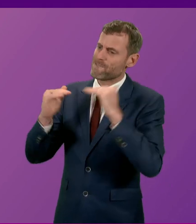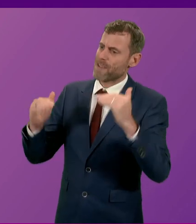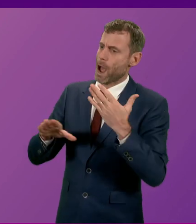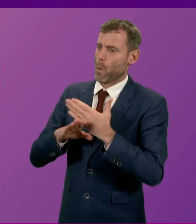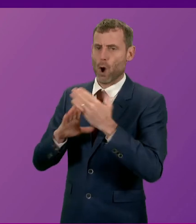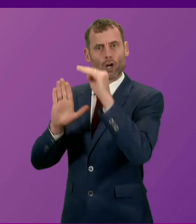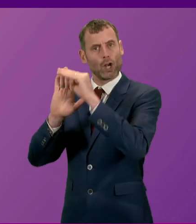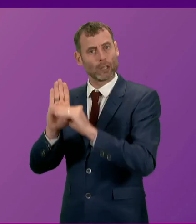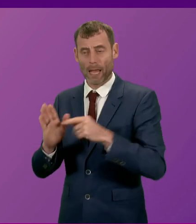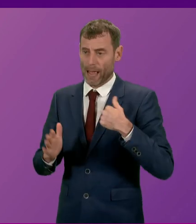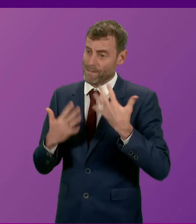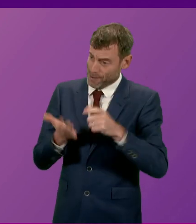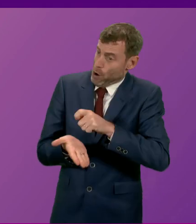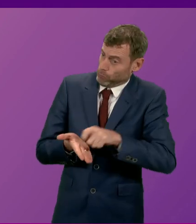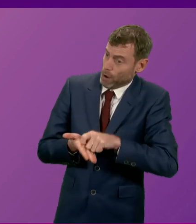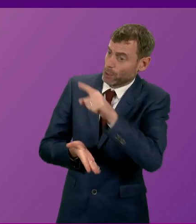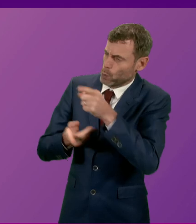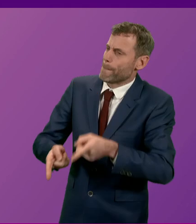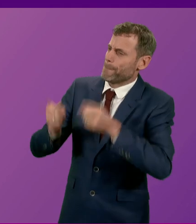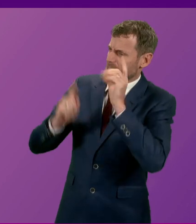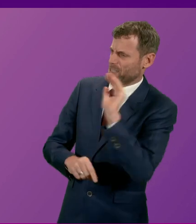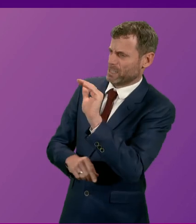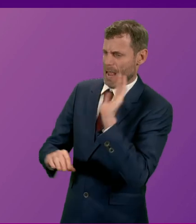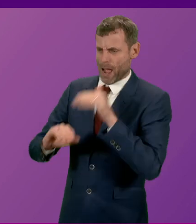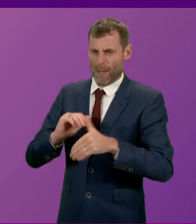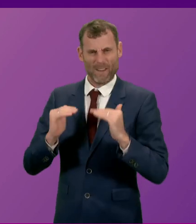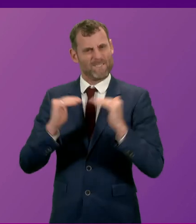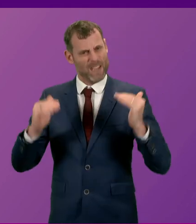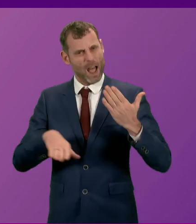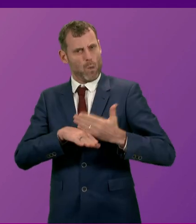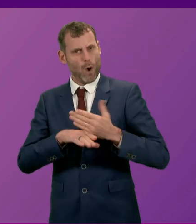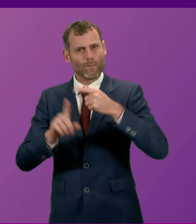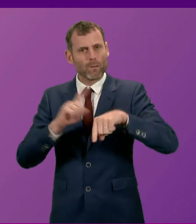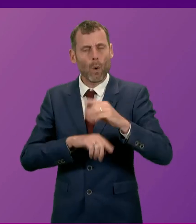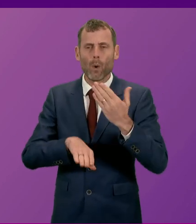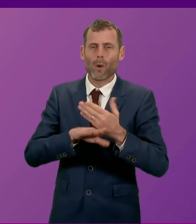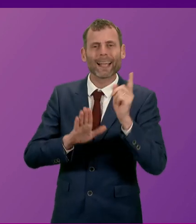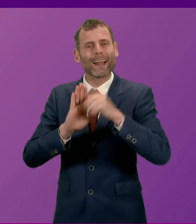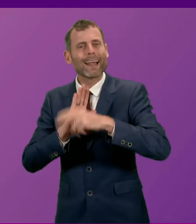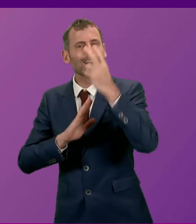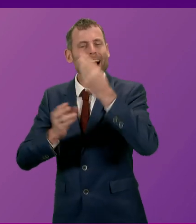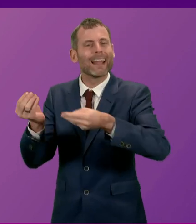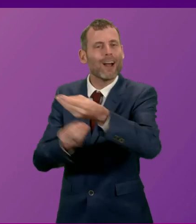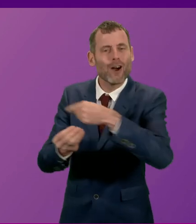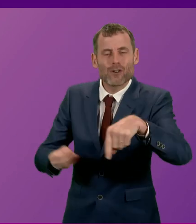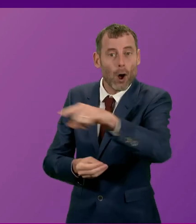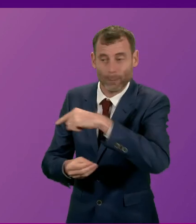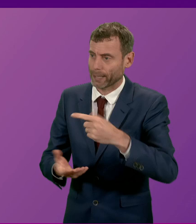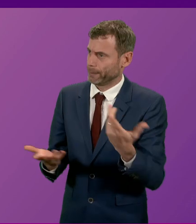to government ministers about fair work in the nighttime economy, in social care, and we've been told that there is no support